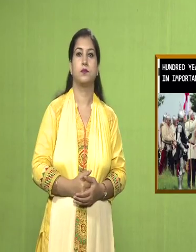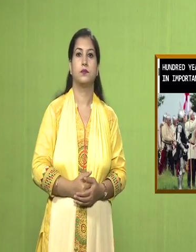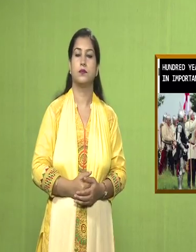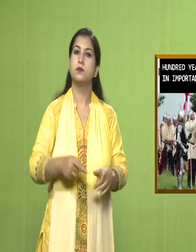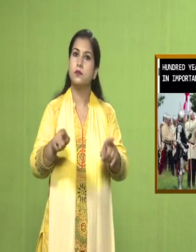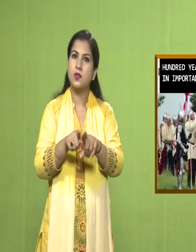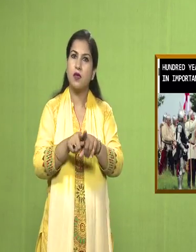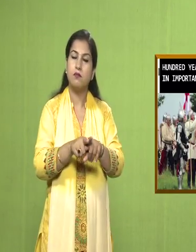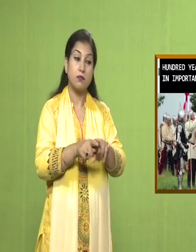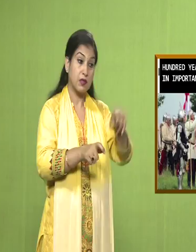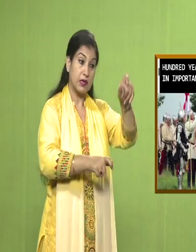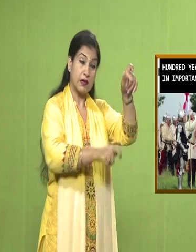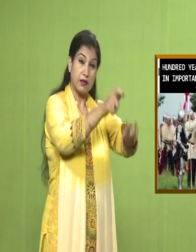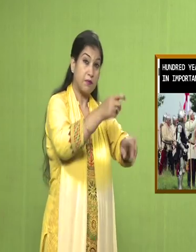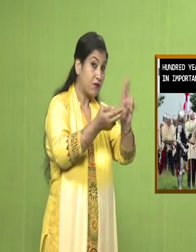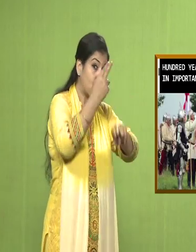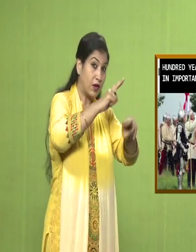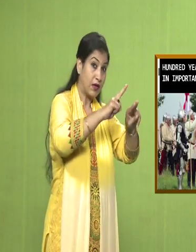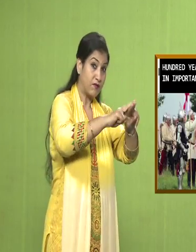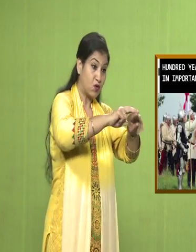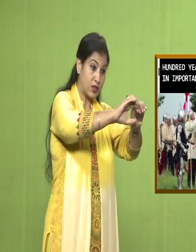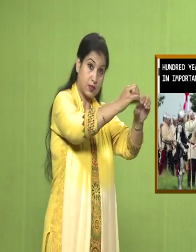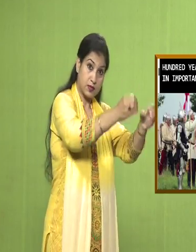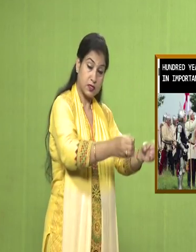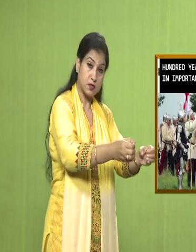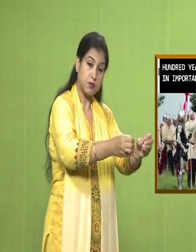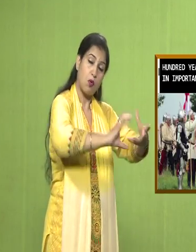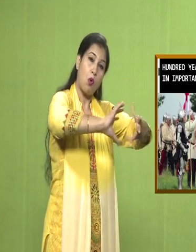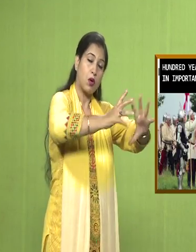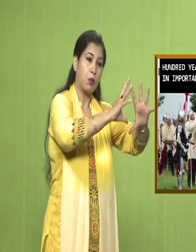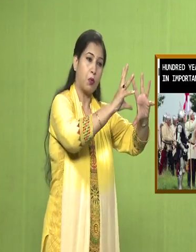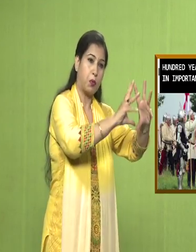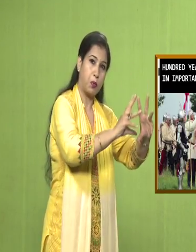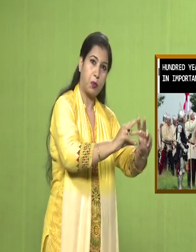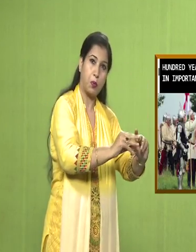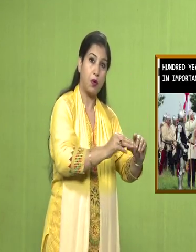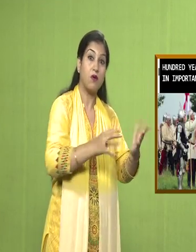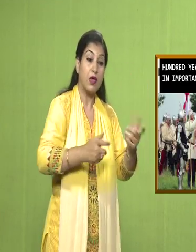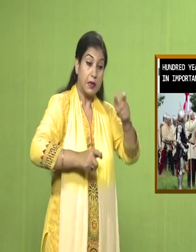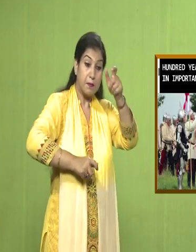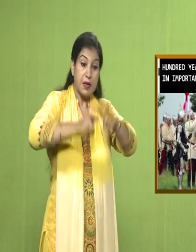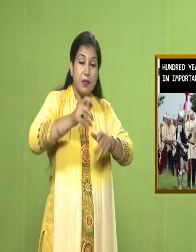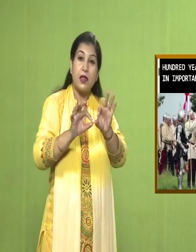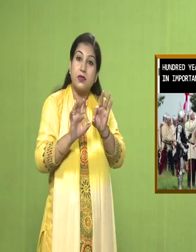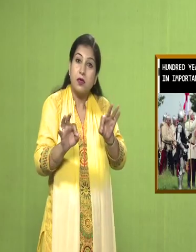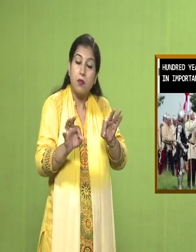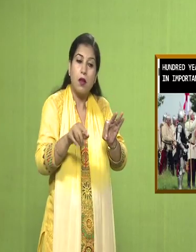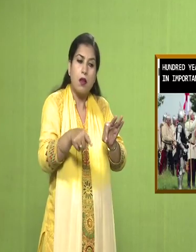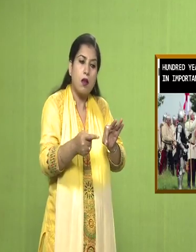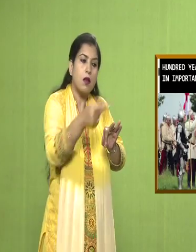while the feudal system became weak as common people were no longer available to serve